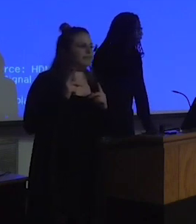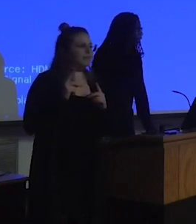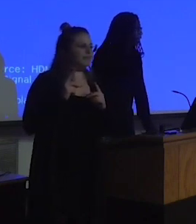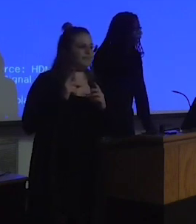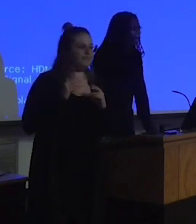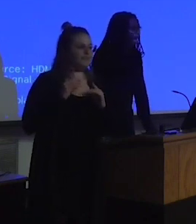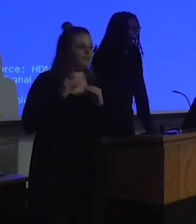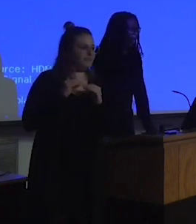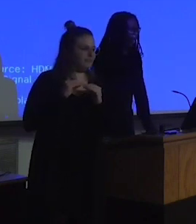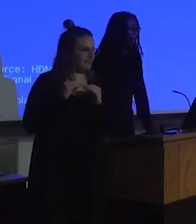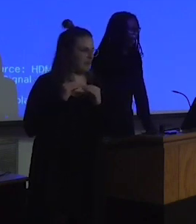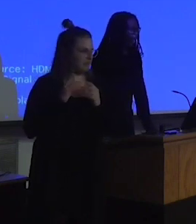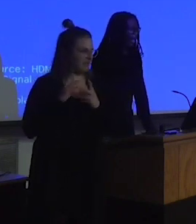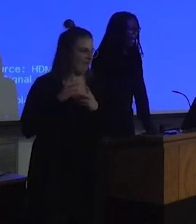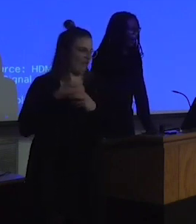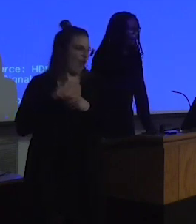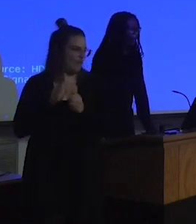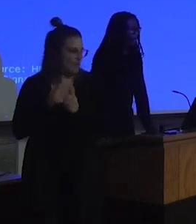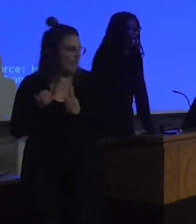21st century.